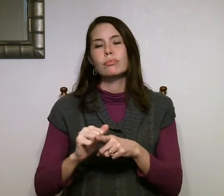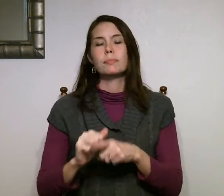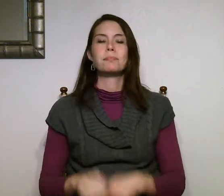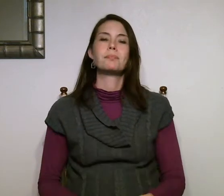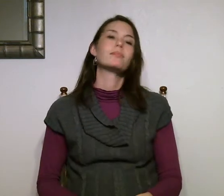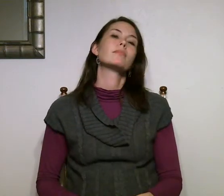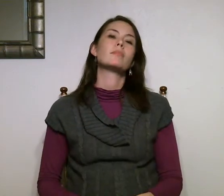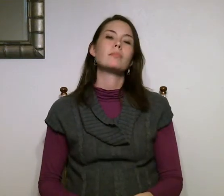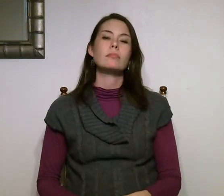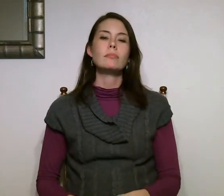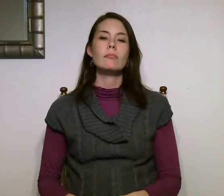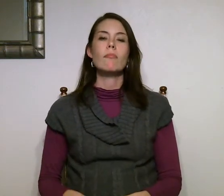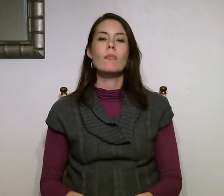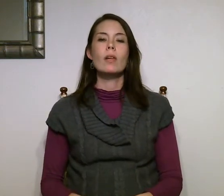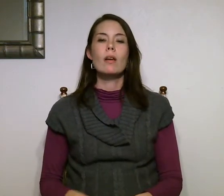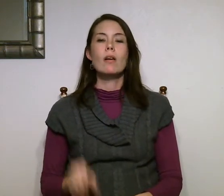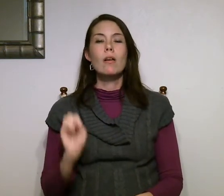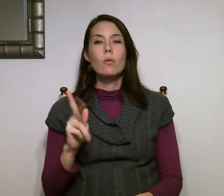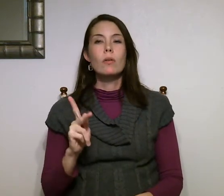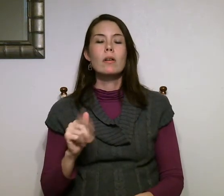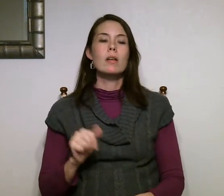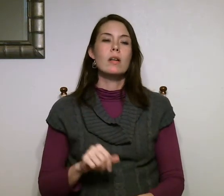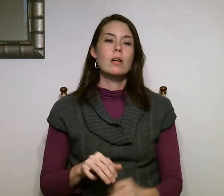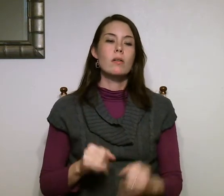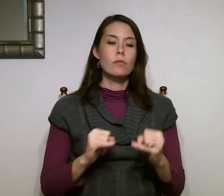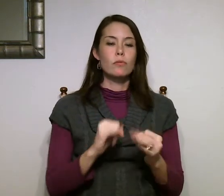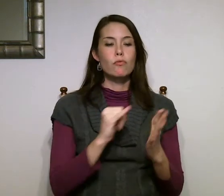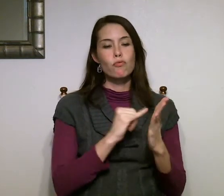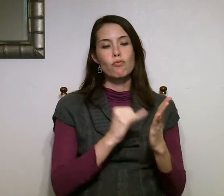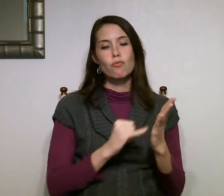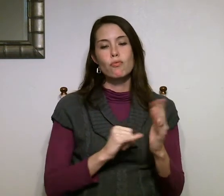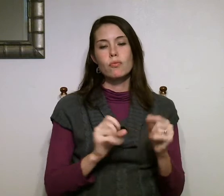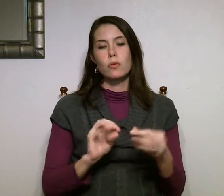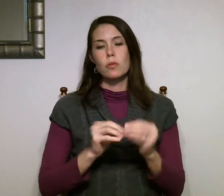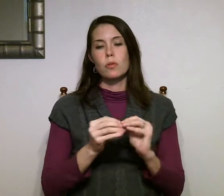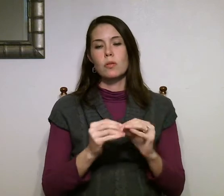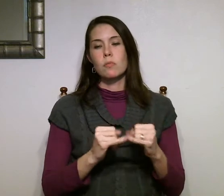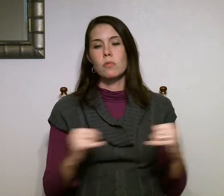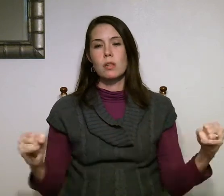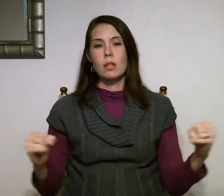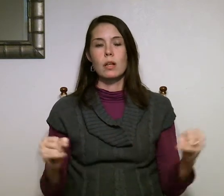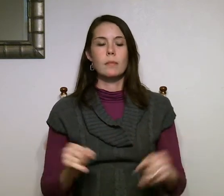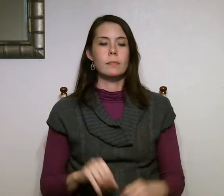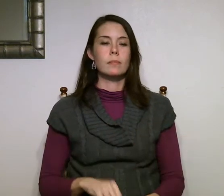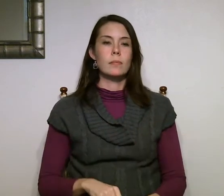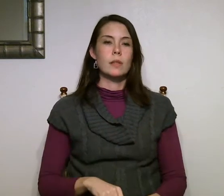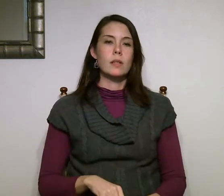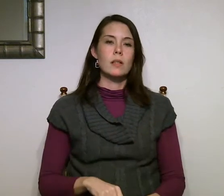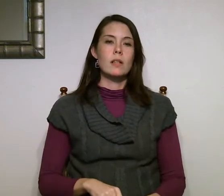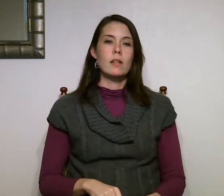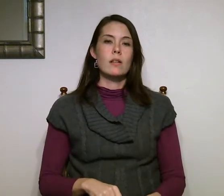want to draw the number line again. Actually, I have a line, so I shouldn't give you all those ugly-looking lines that I'm giving you. Look at that. Look at that. That's amazing.